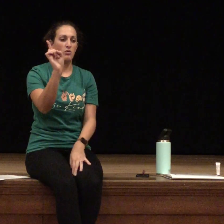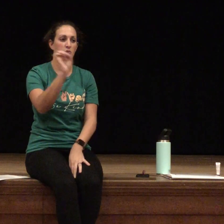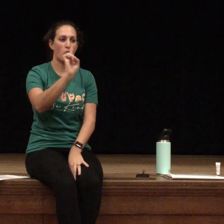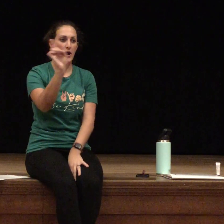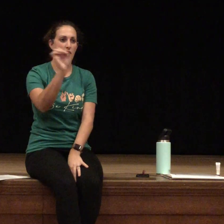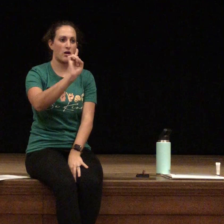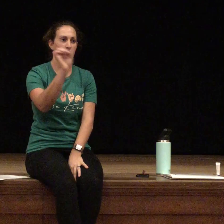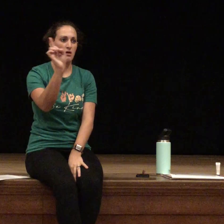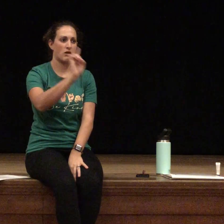where,